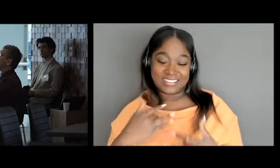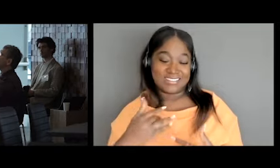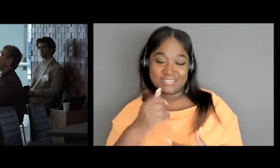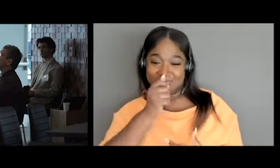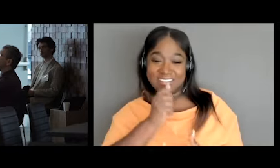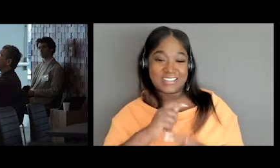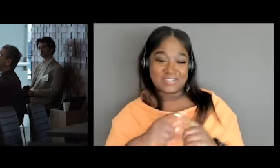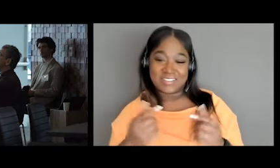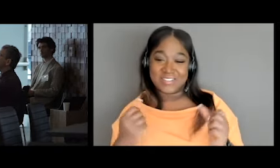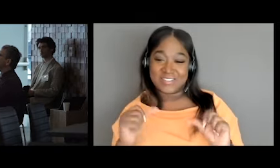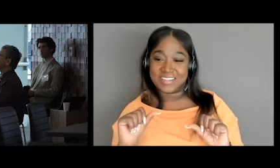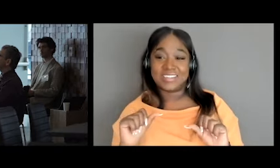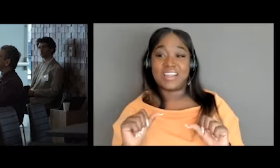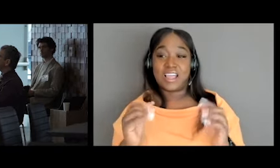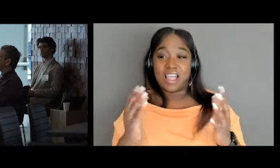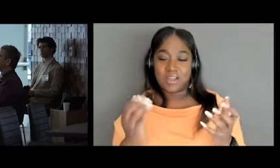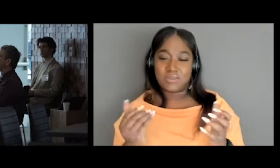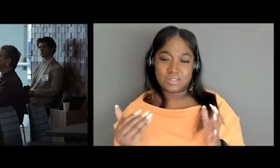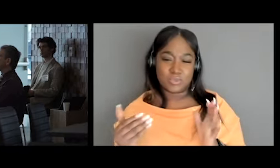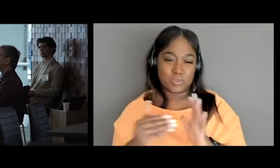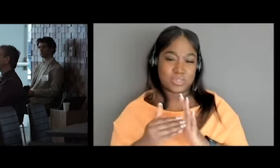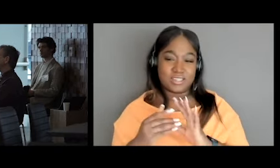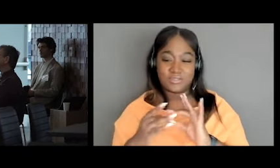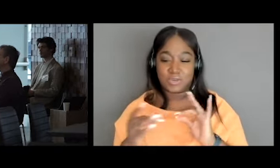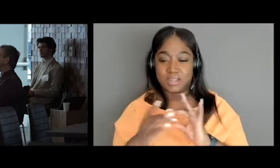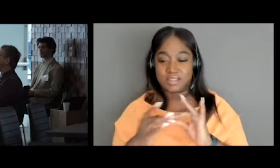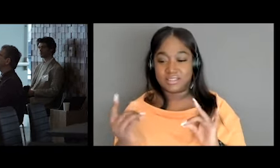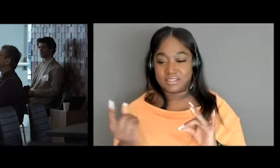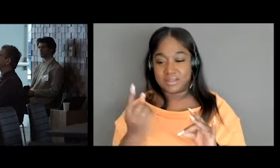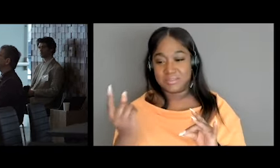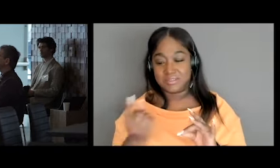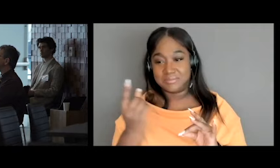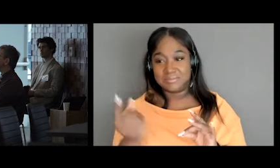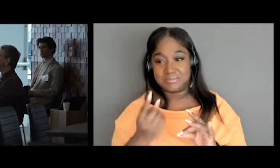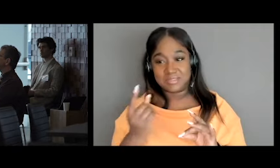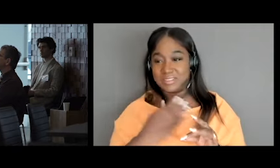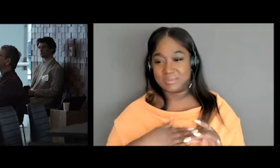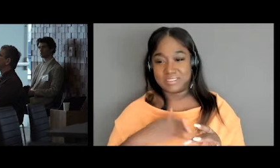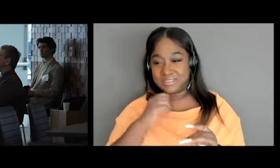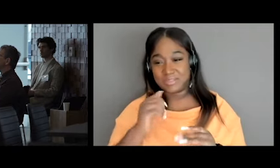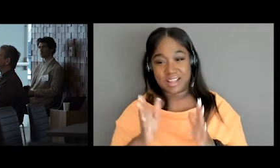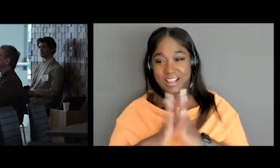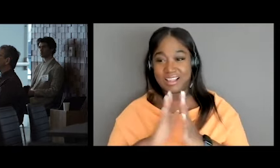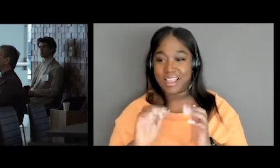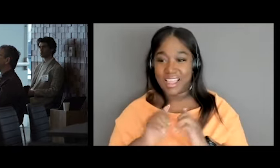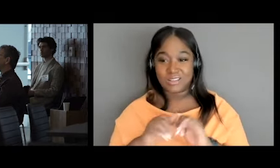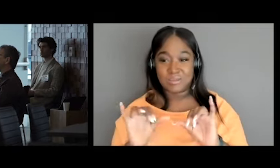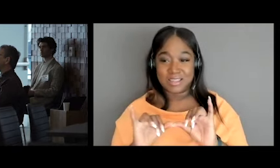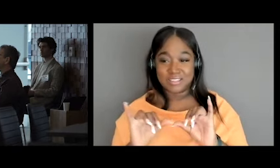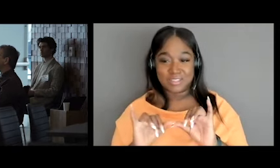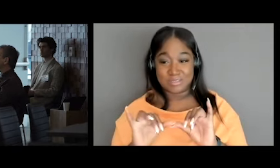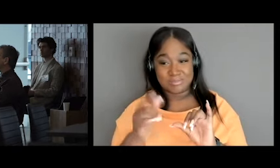I want to rephrase something a little bit, just as I think, then please don't ask me how to measure it, because that's the problem. I